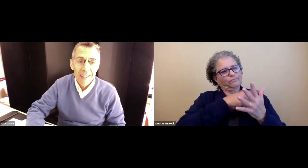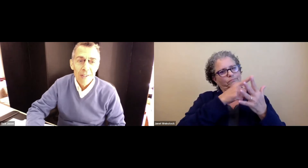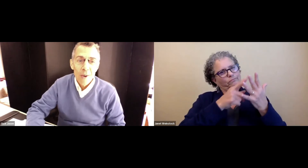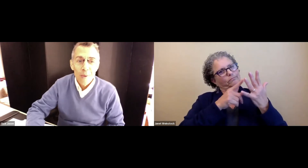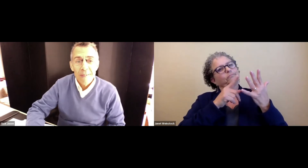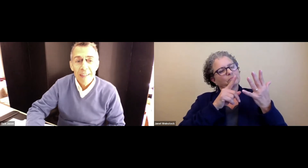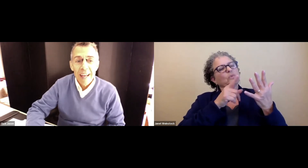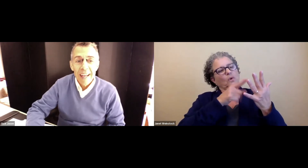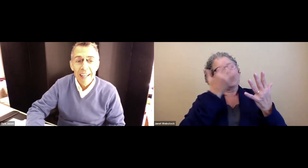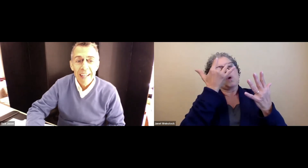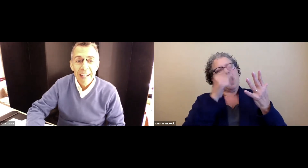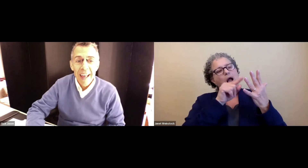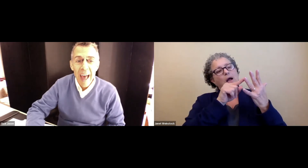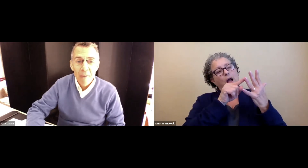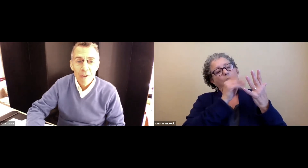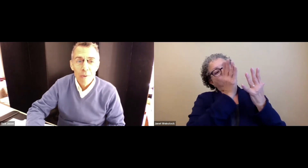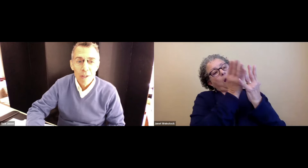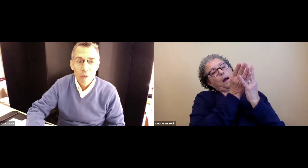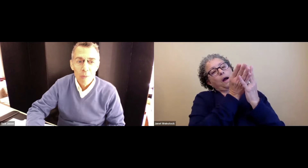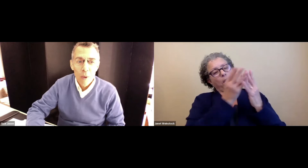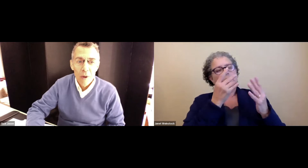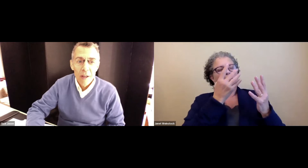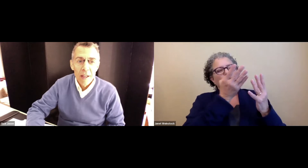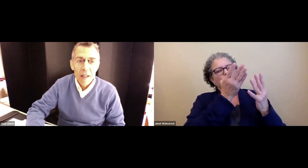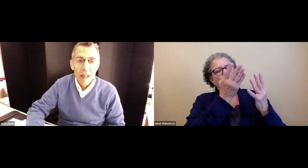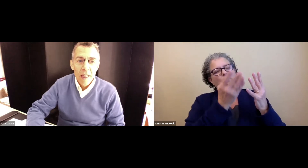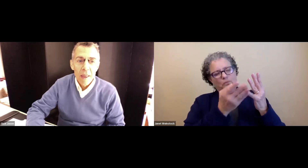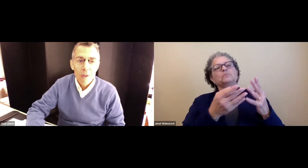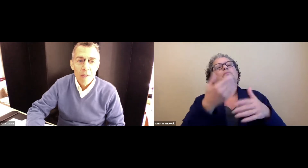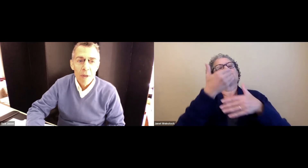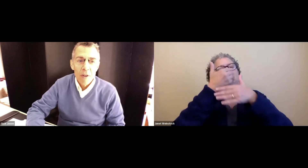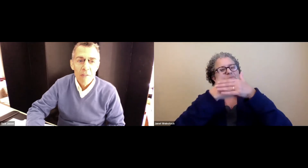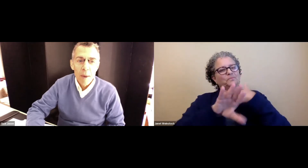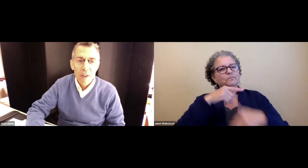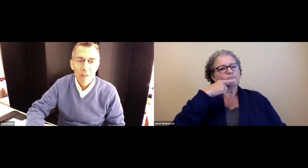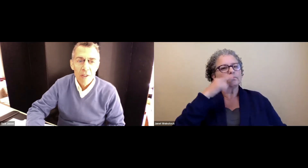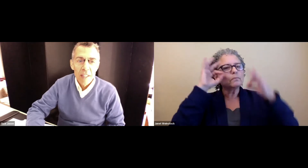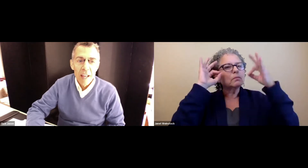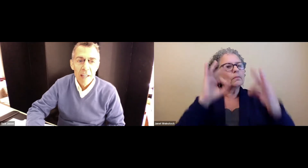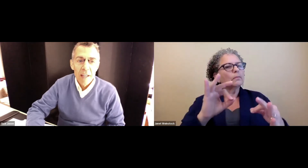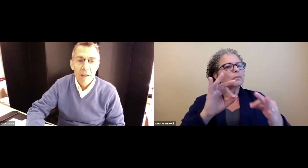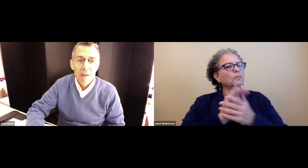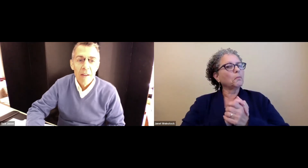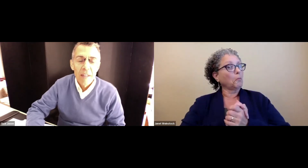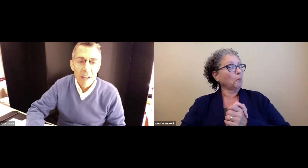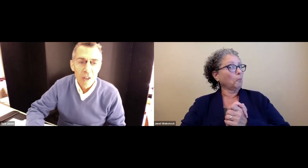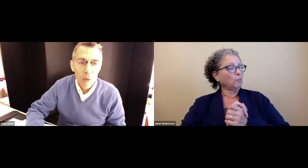So after Richard was born, there was a period of about 5 years, and then the next child was born